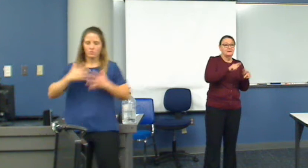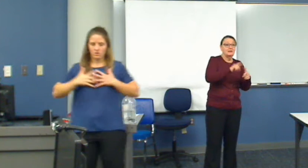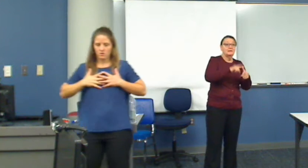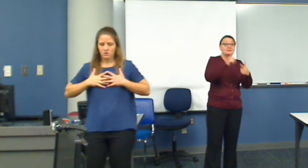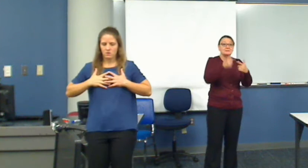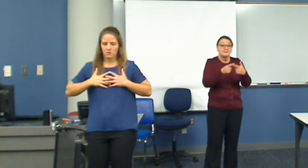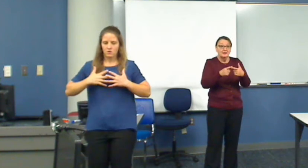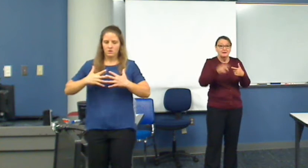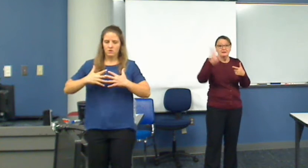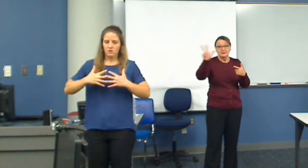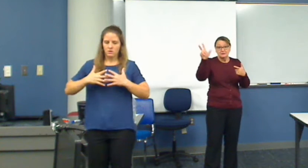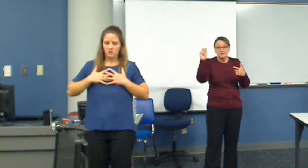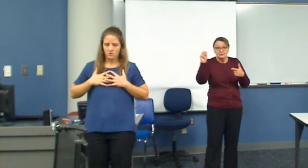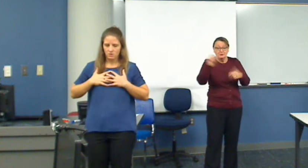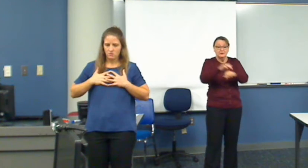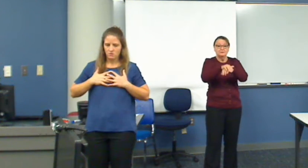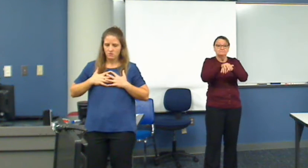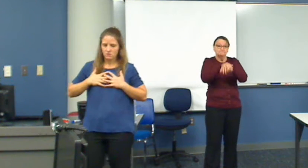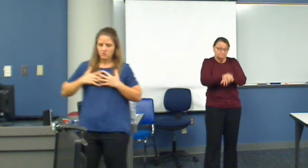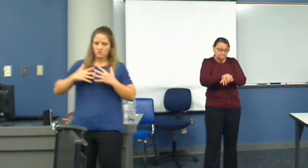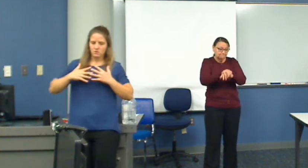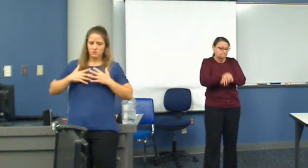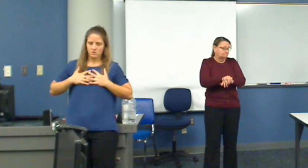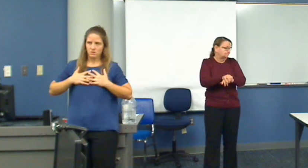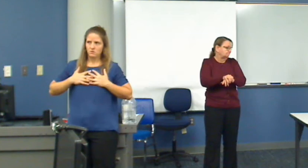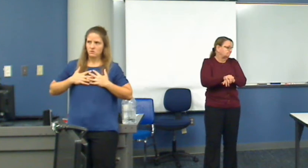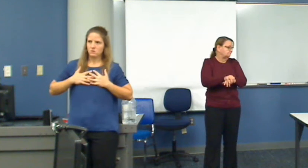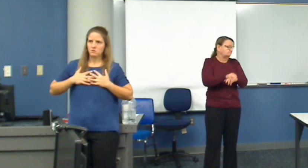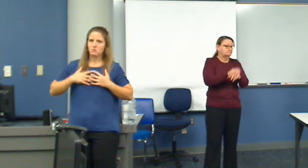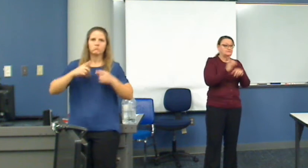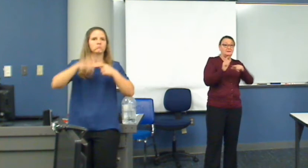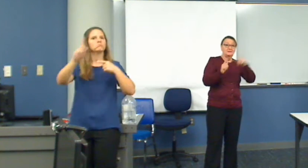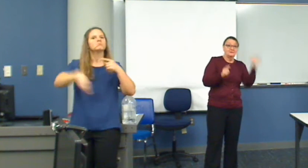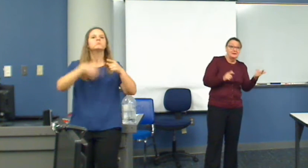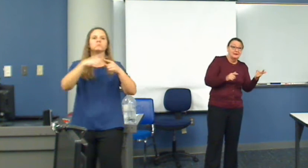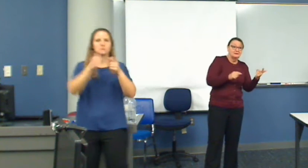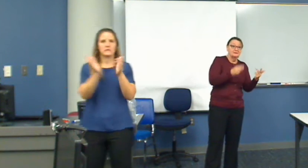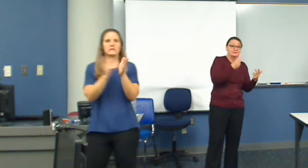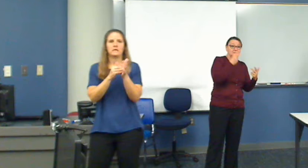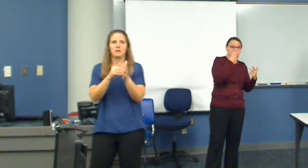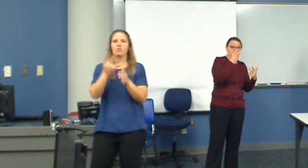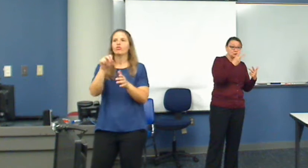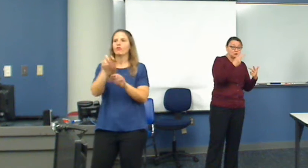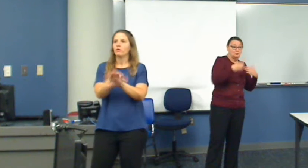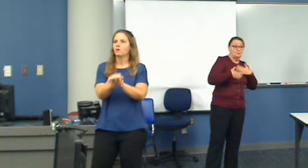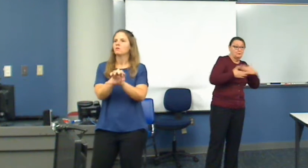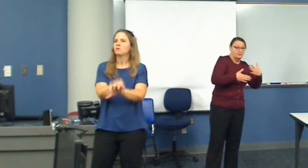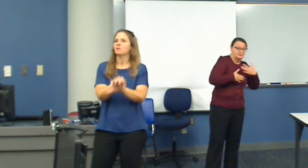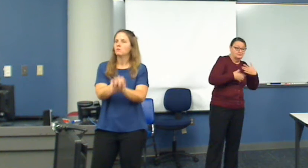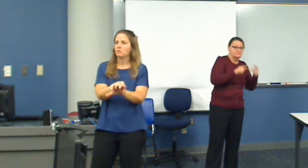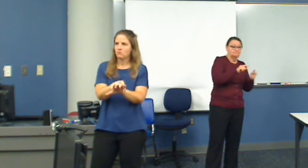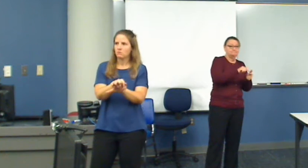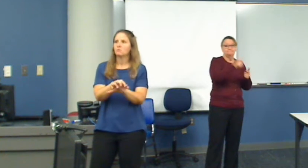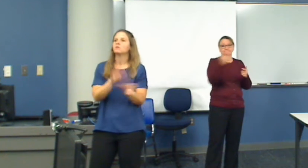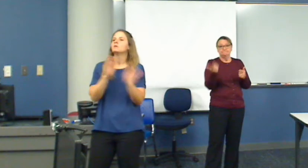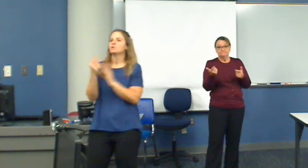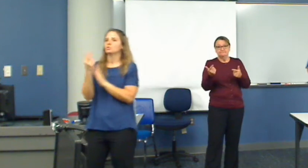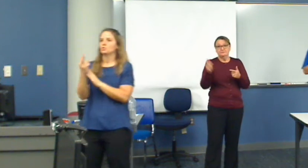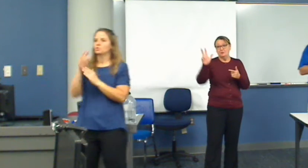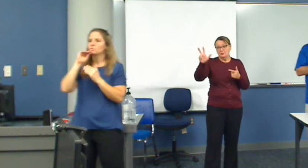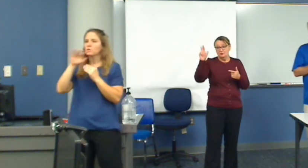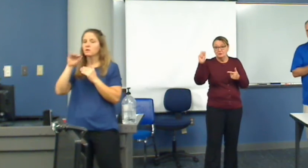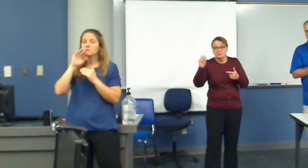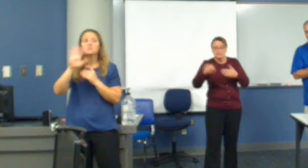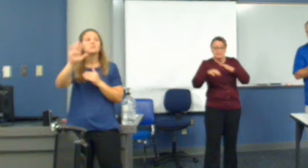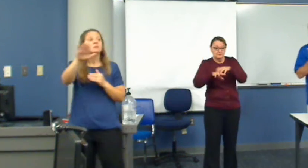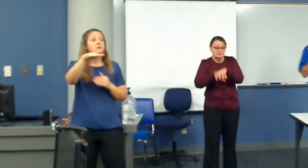chest compressions, 2 breaths again. 30 chest compressions, 2 breaths. Once we start CPR, we're not going to stop